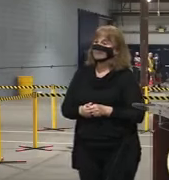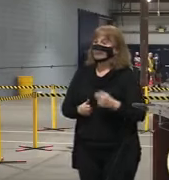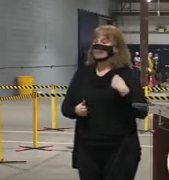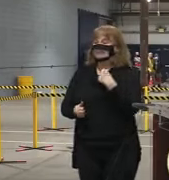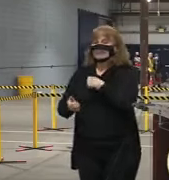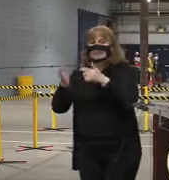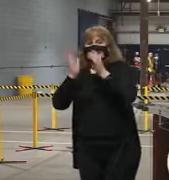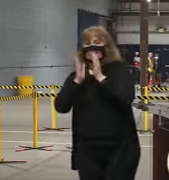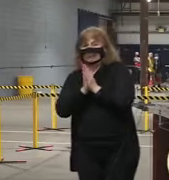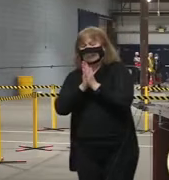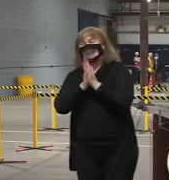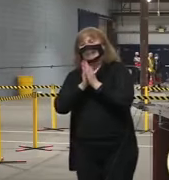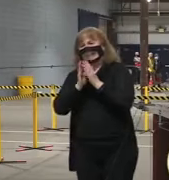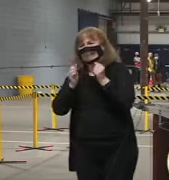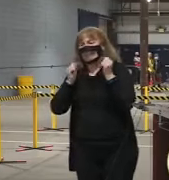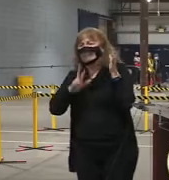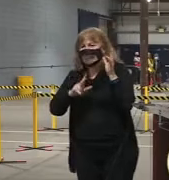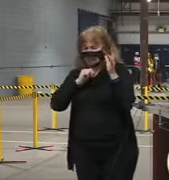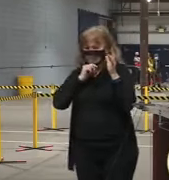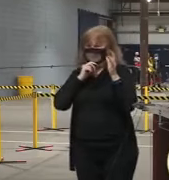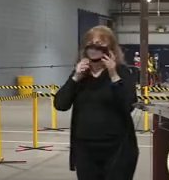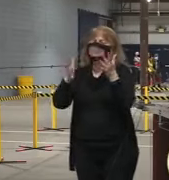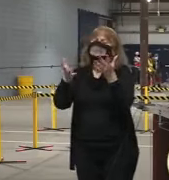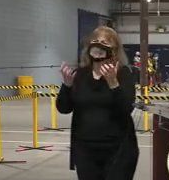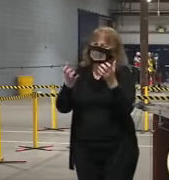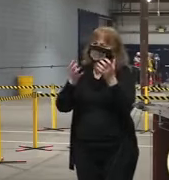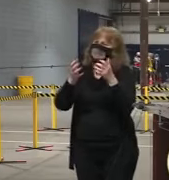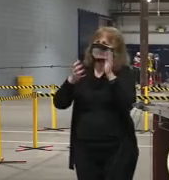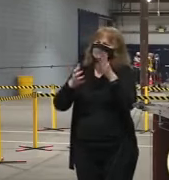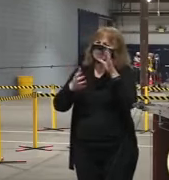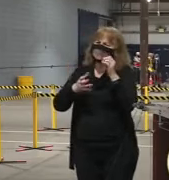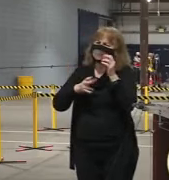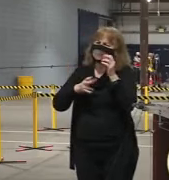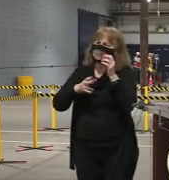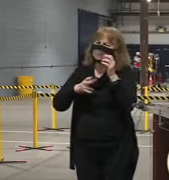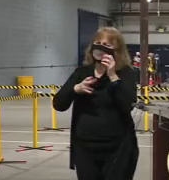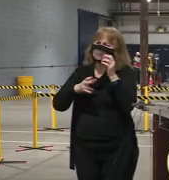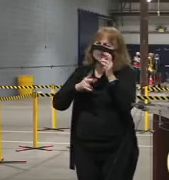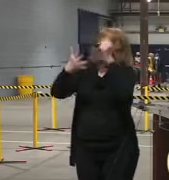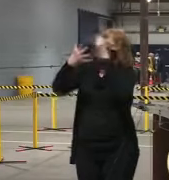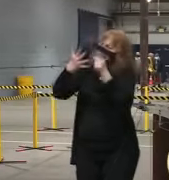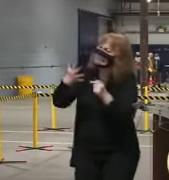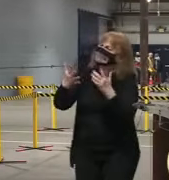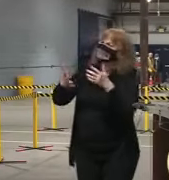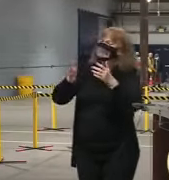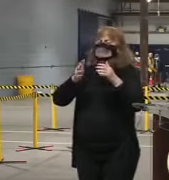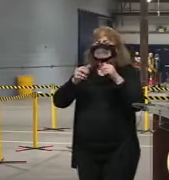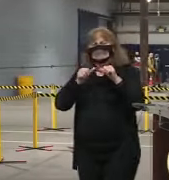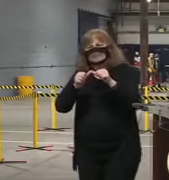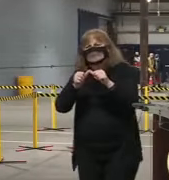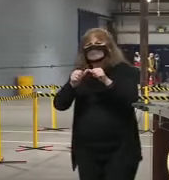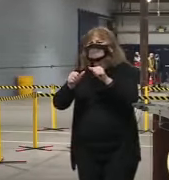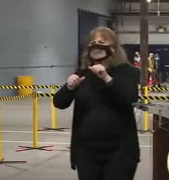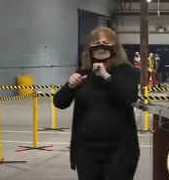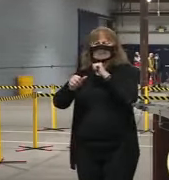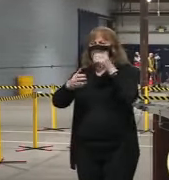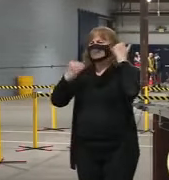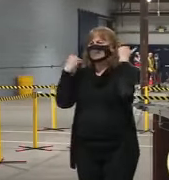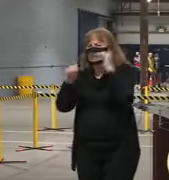We've asked a lot of our residents, and I'm grateful for their continued hard work to reduce the spread of this